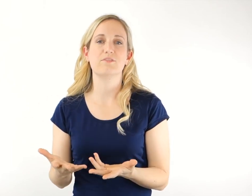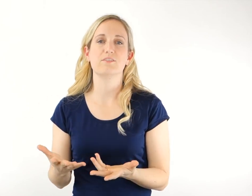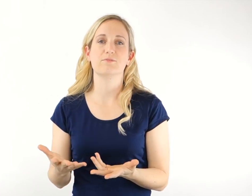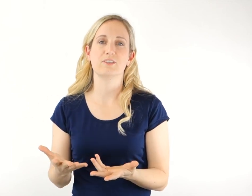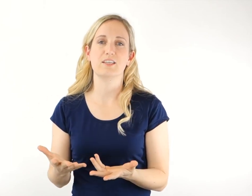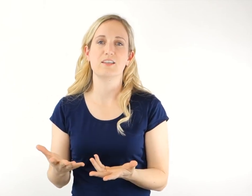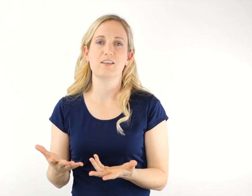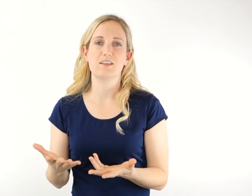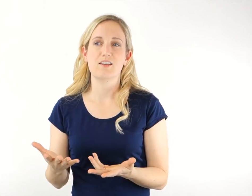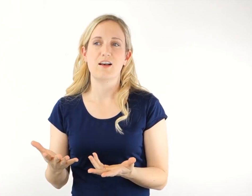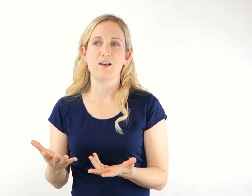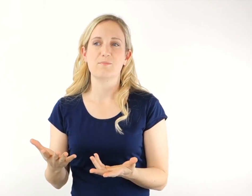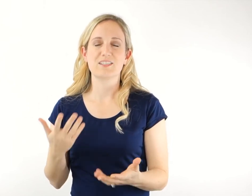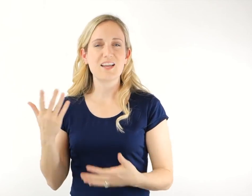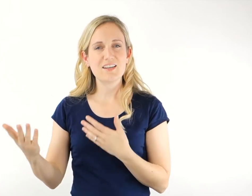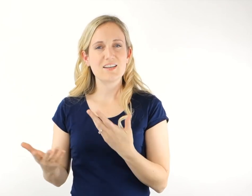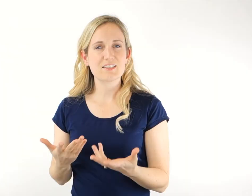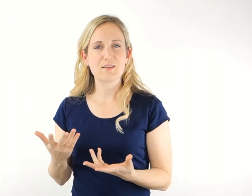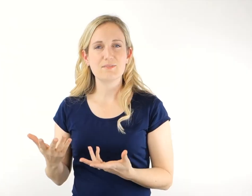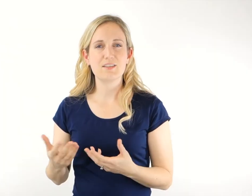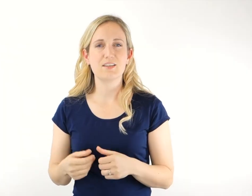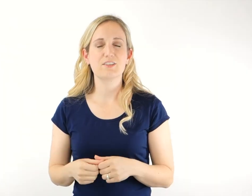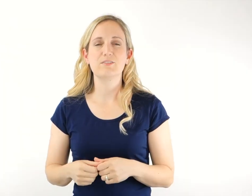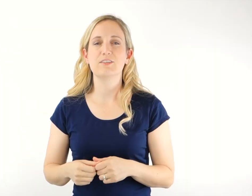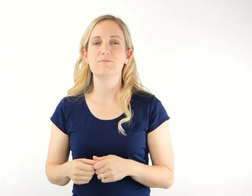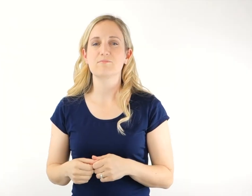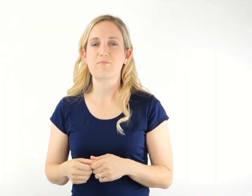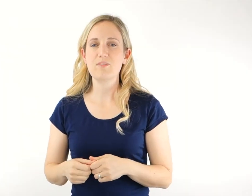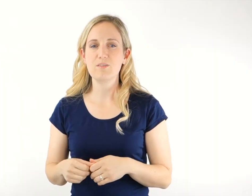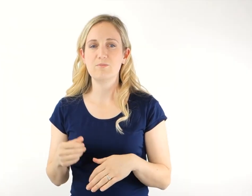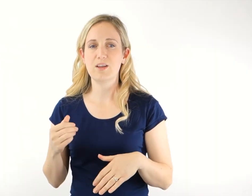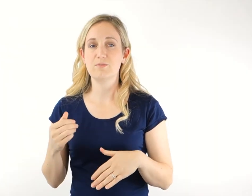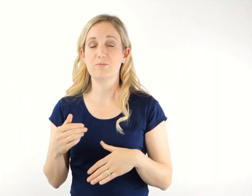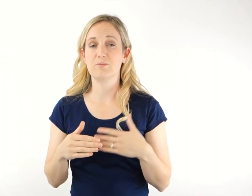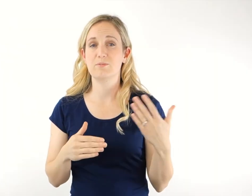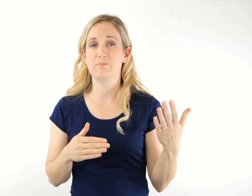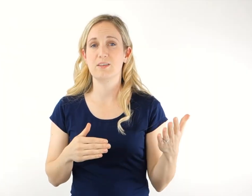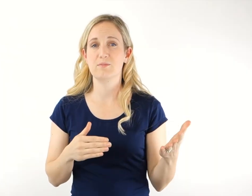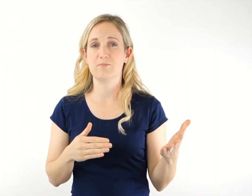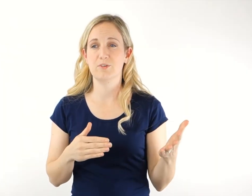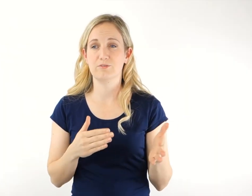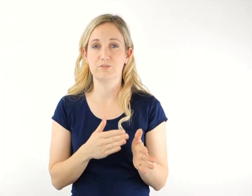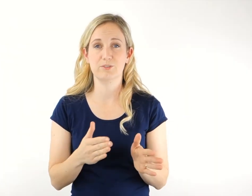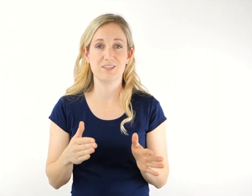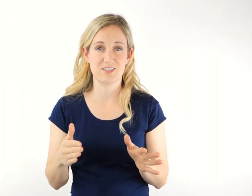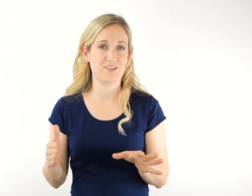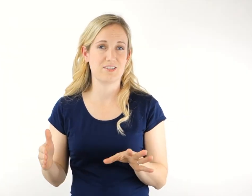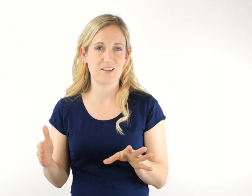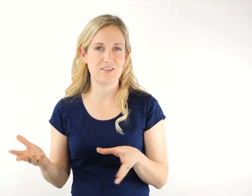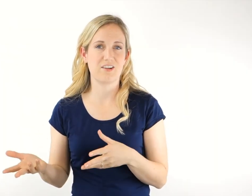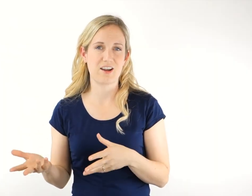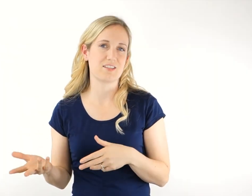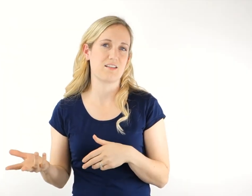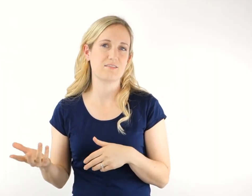feel really excited and accepted and included when we would be more fluent in our ASL and